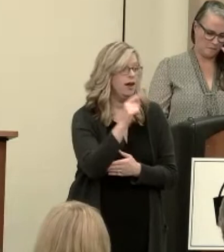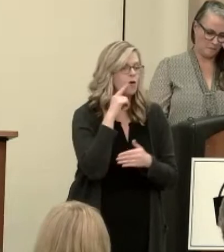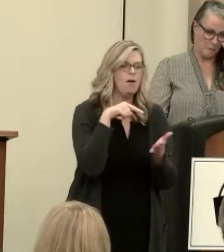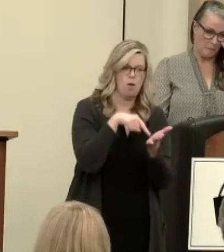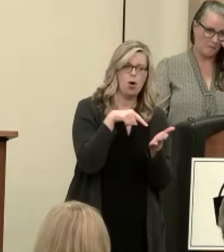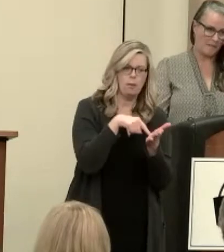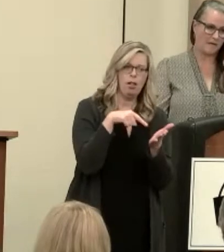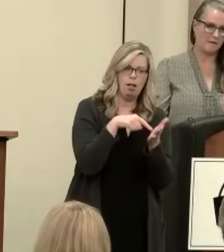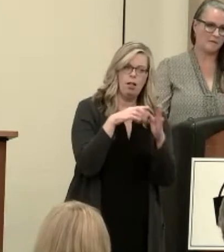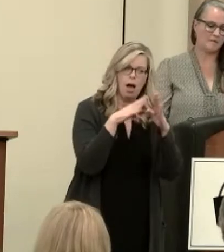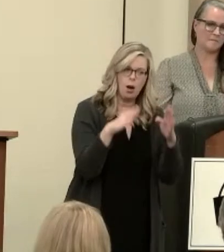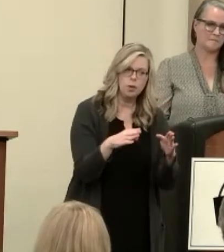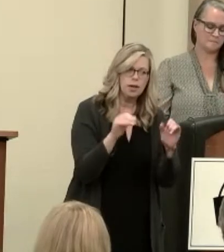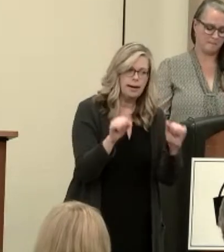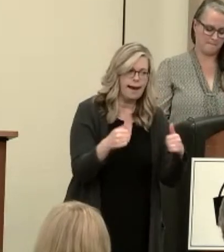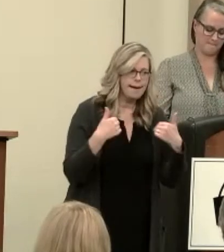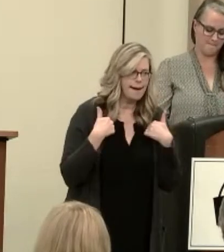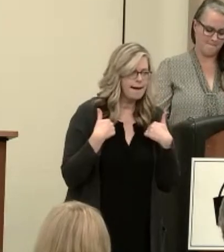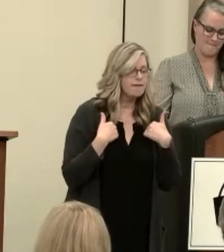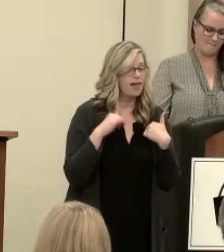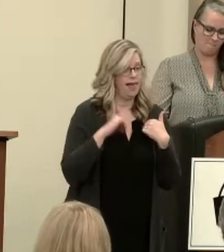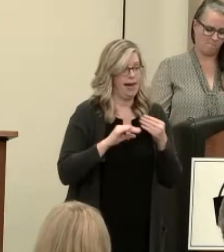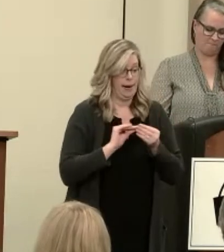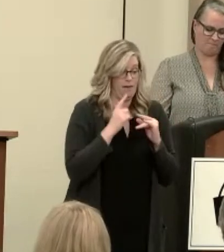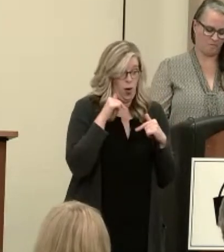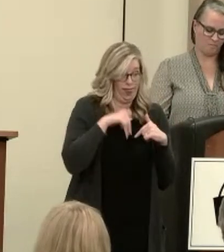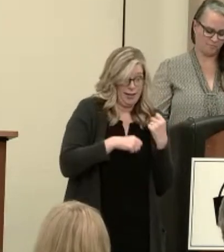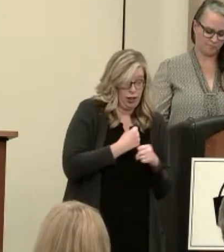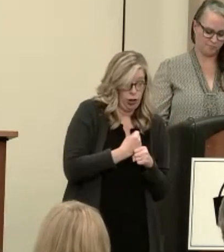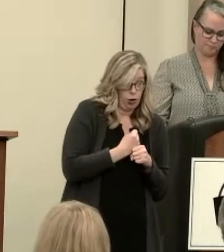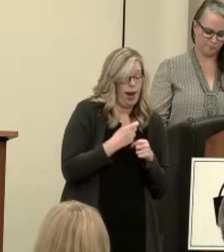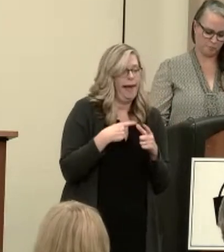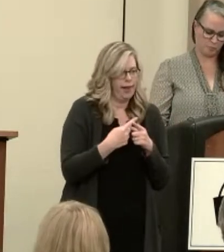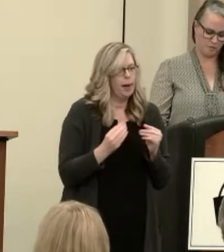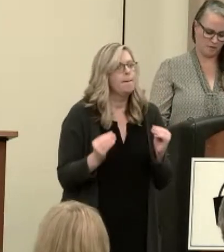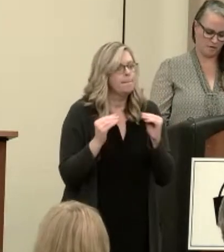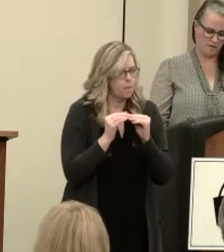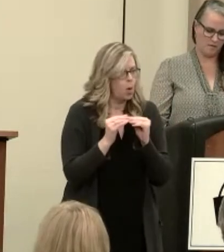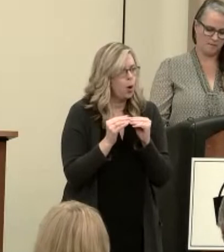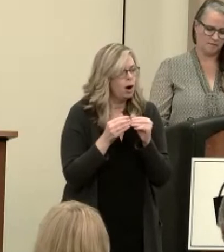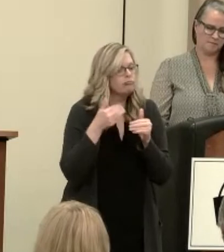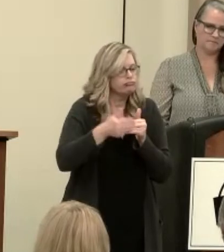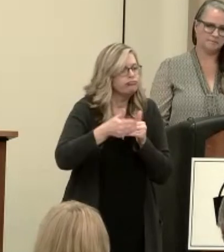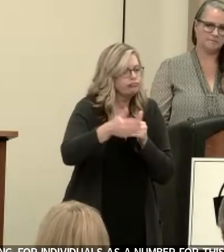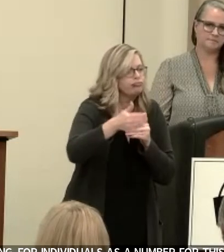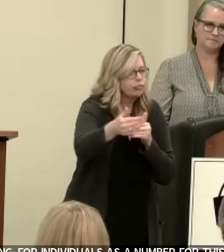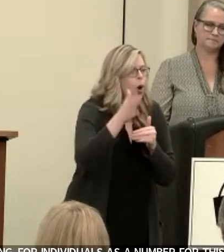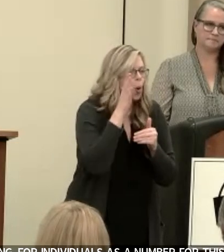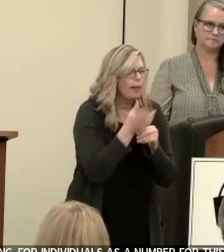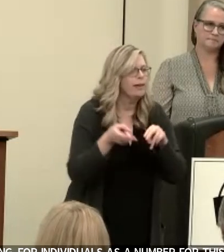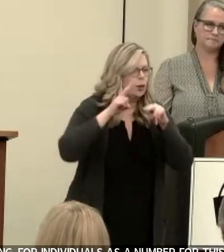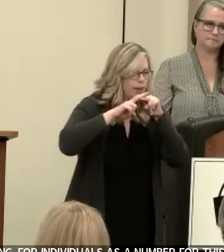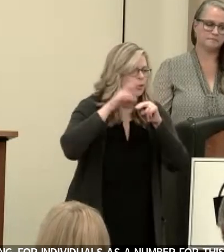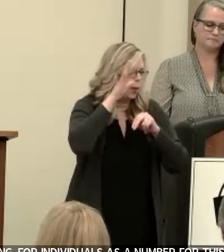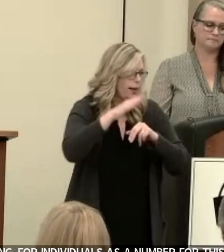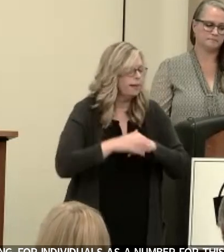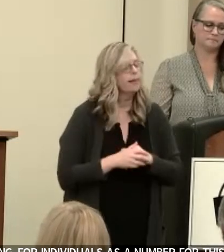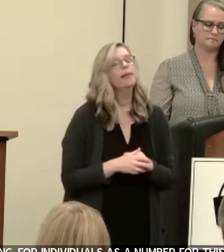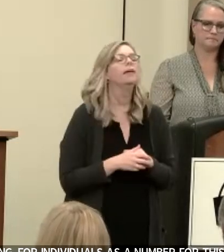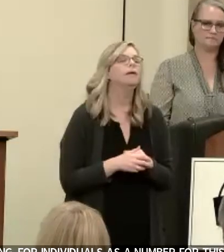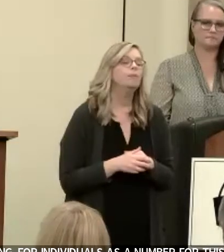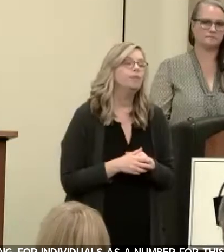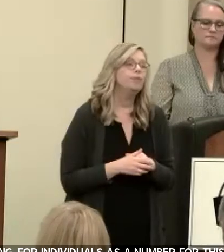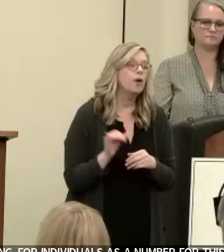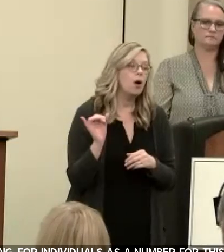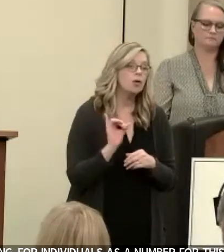individuals as a number for this year, and we will be moving forward with higher targets in the following year. And in regards to the